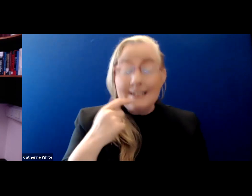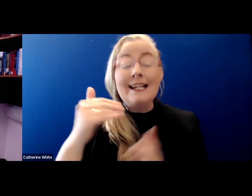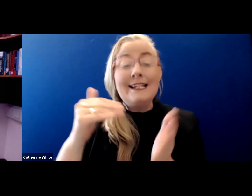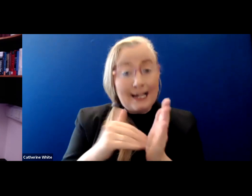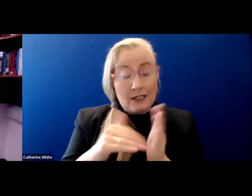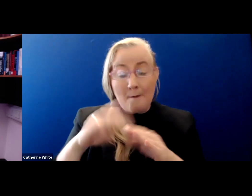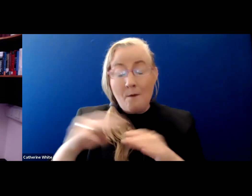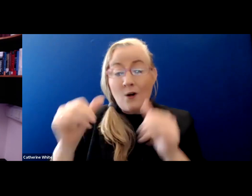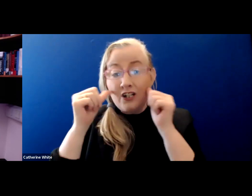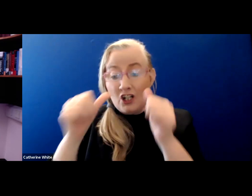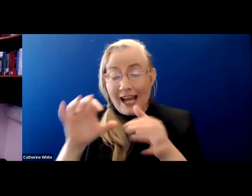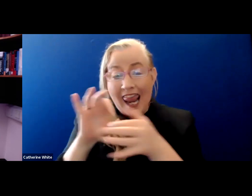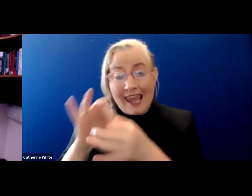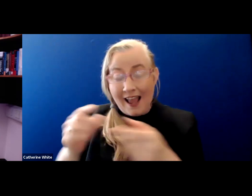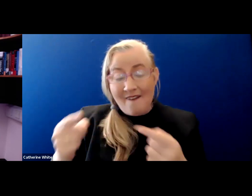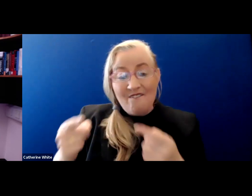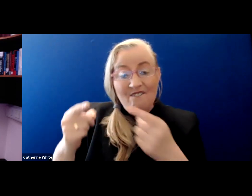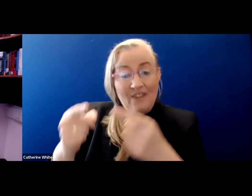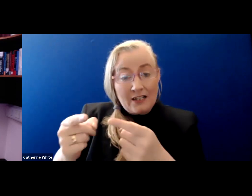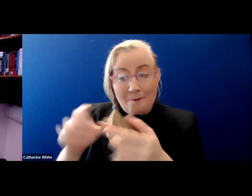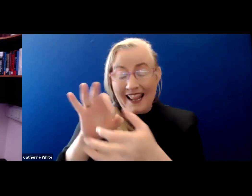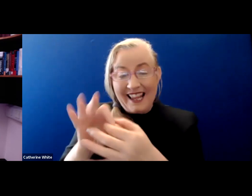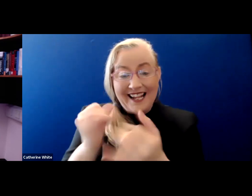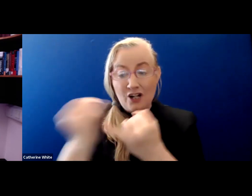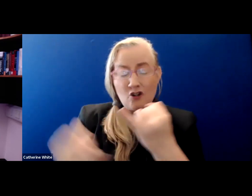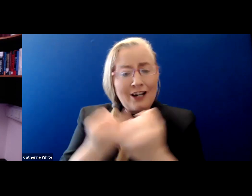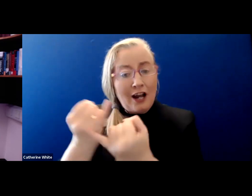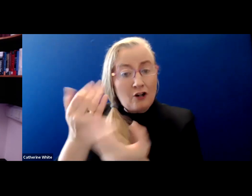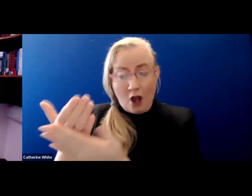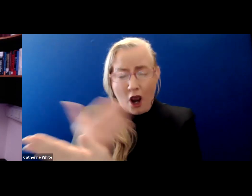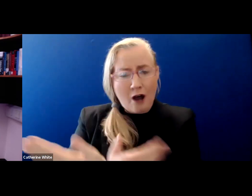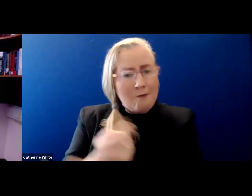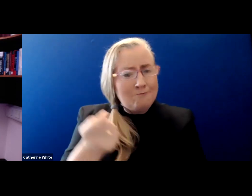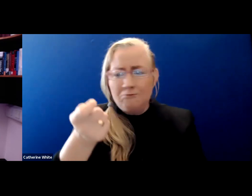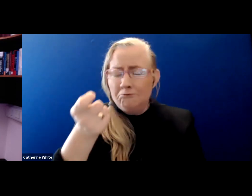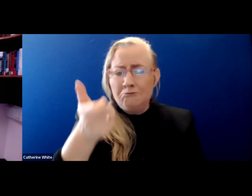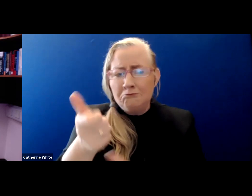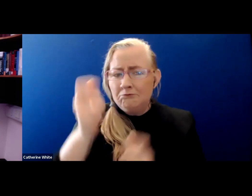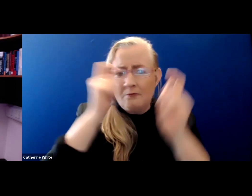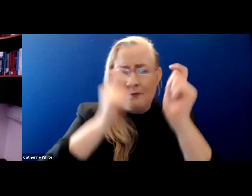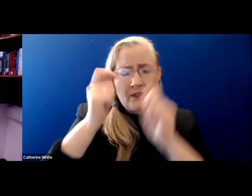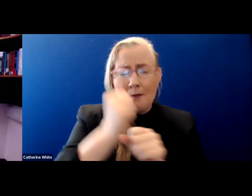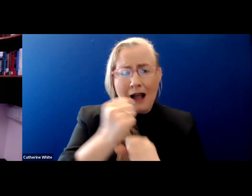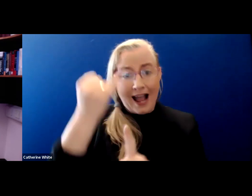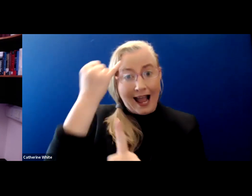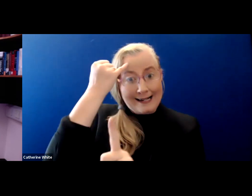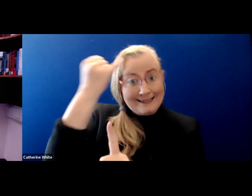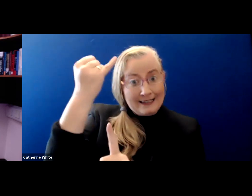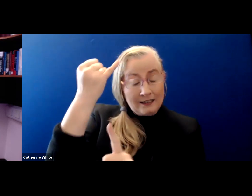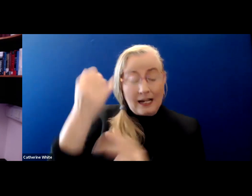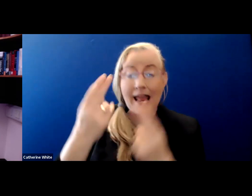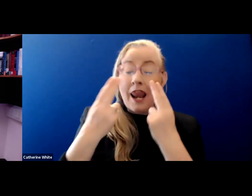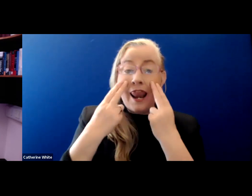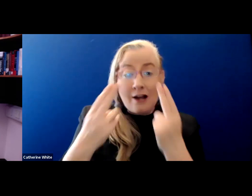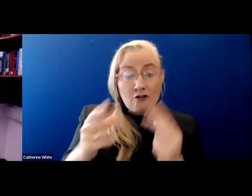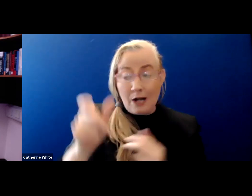being paid to victims under international law, there's been relatively little consideration given to the idea that natural persons